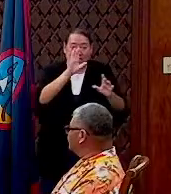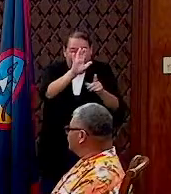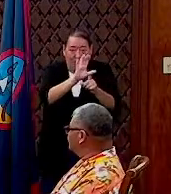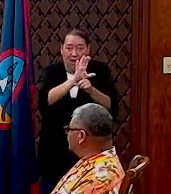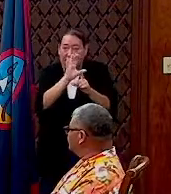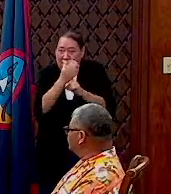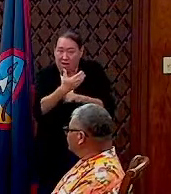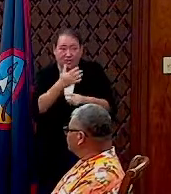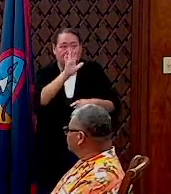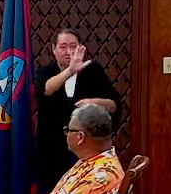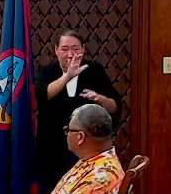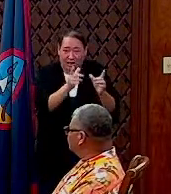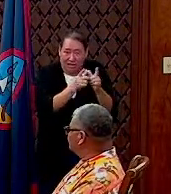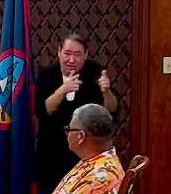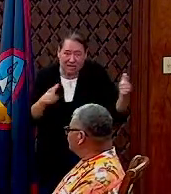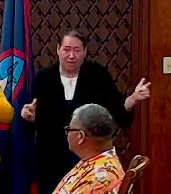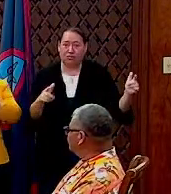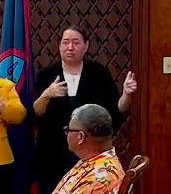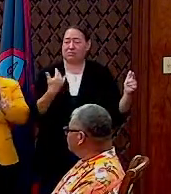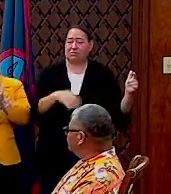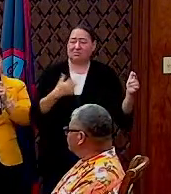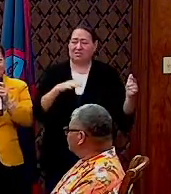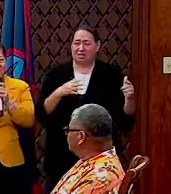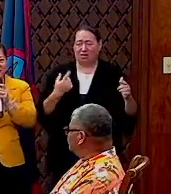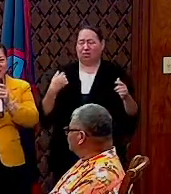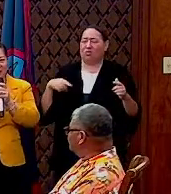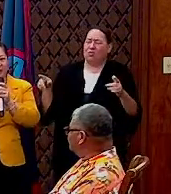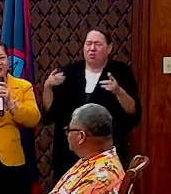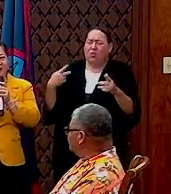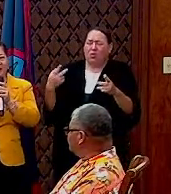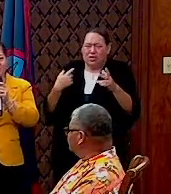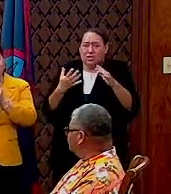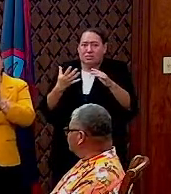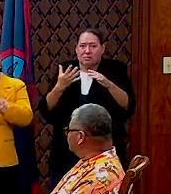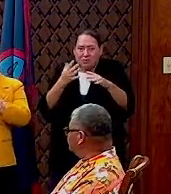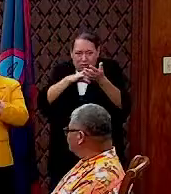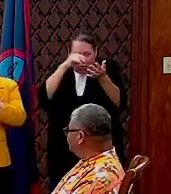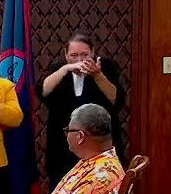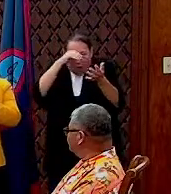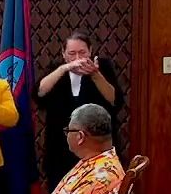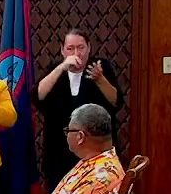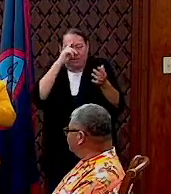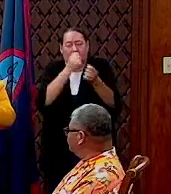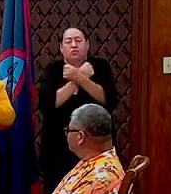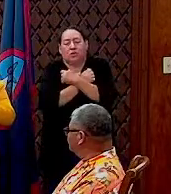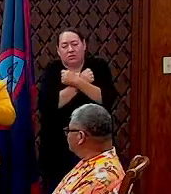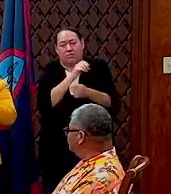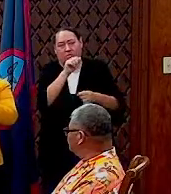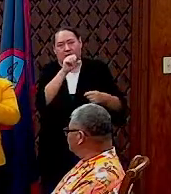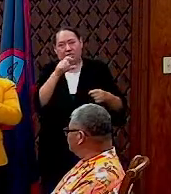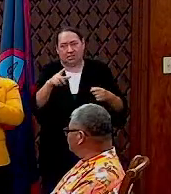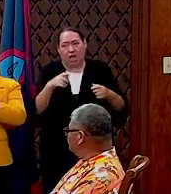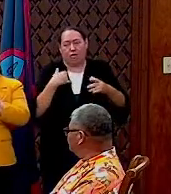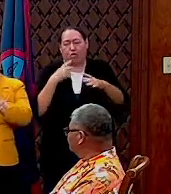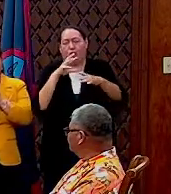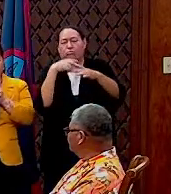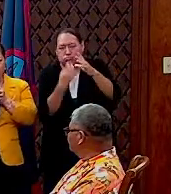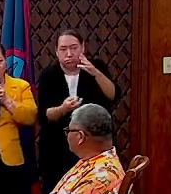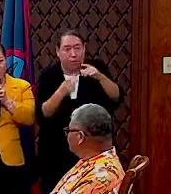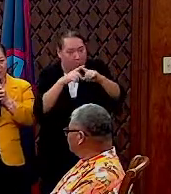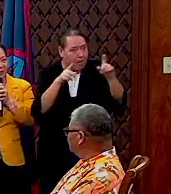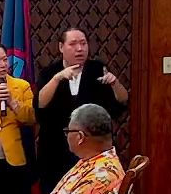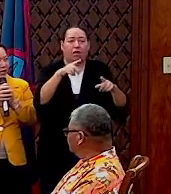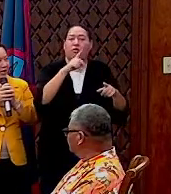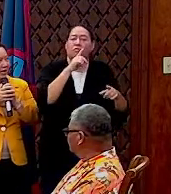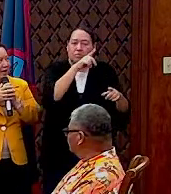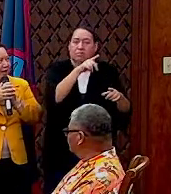culture. We just immerse ourselves in it. We learn the language because we love ASL, and this is why we're all here today. So we